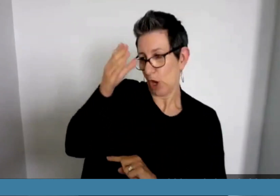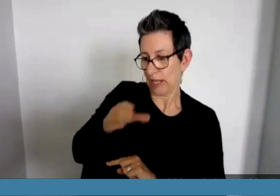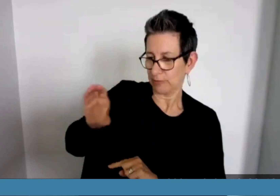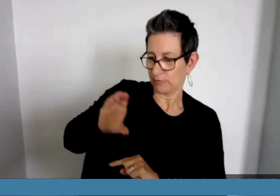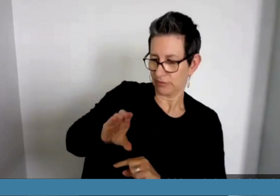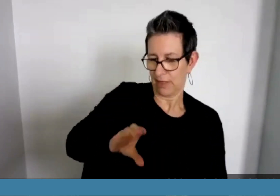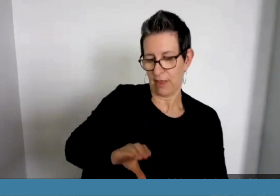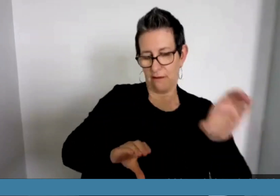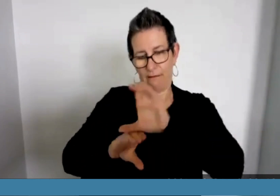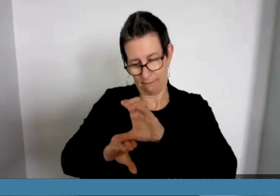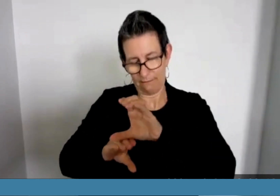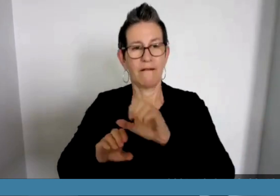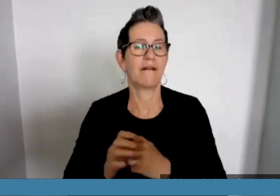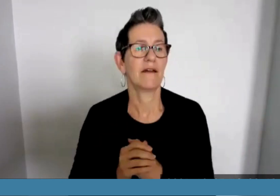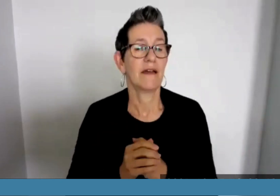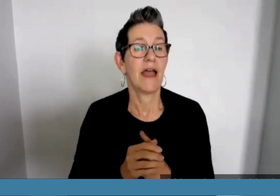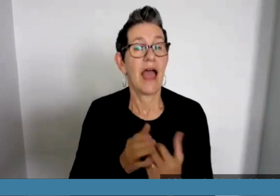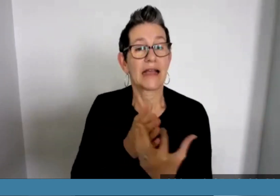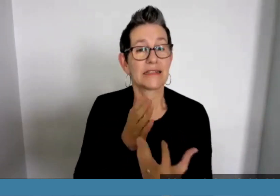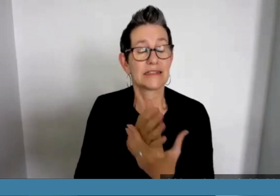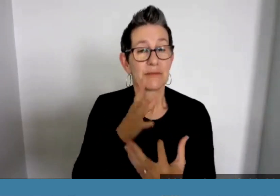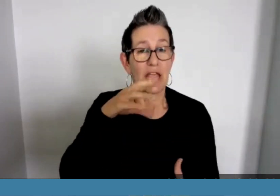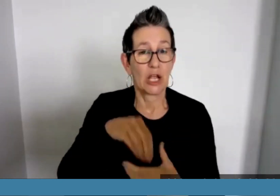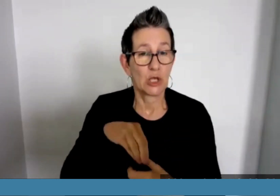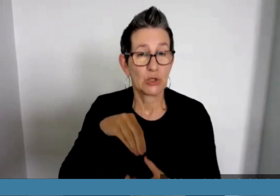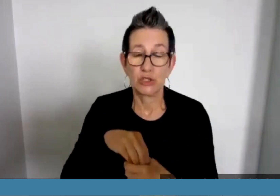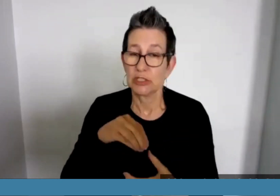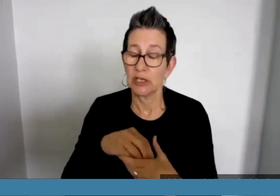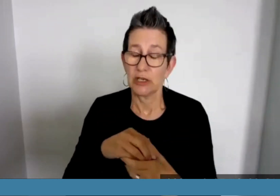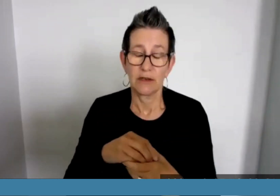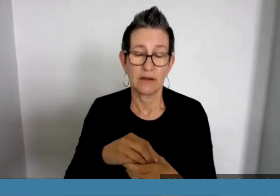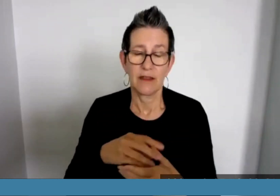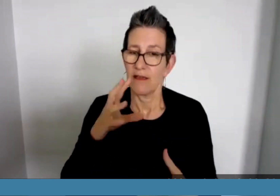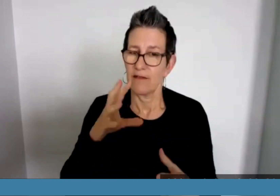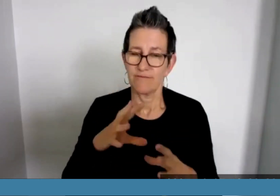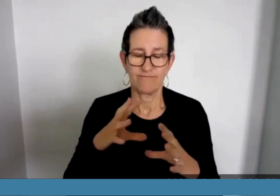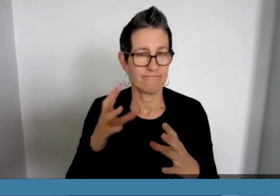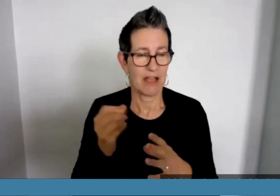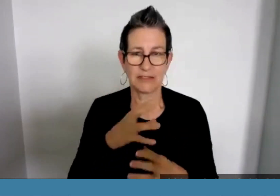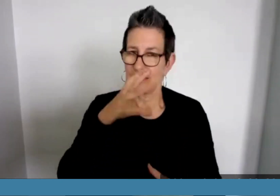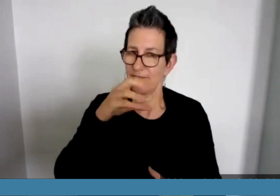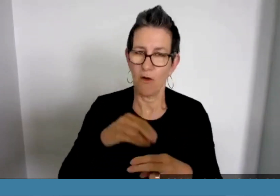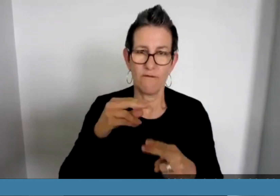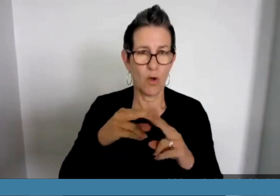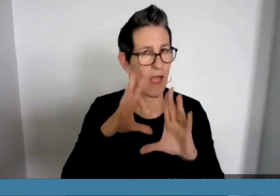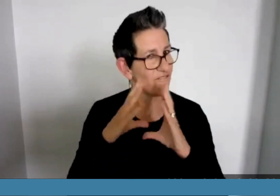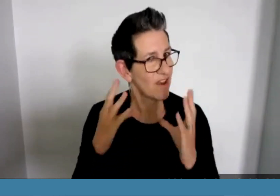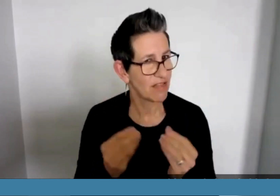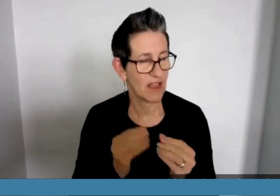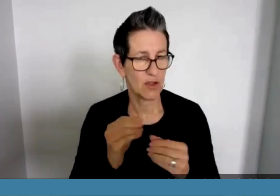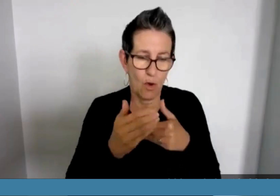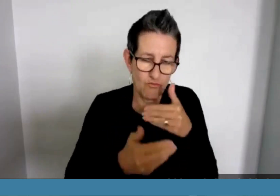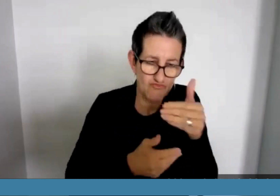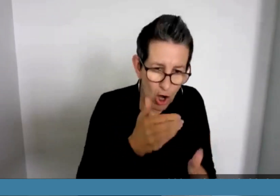accessibility and inclusion would be considered in every aspect of the project, from the processes used to the outputs.